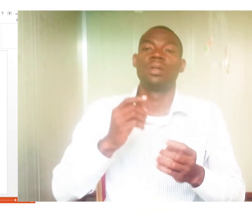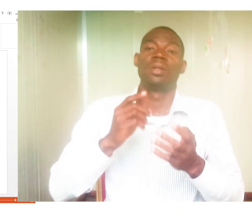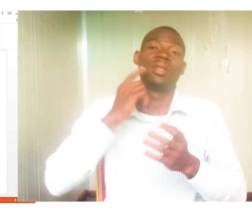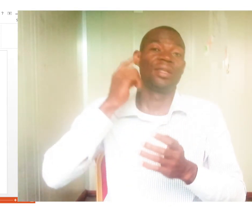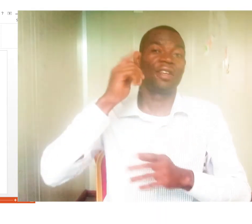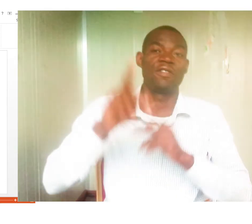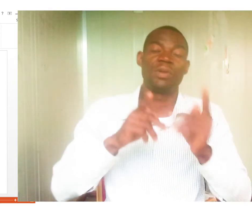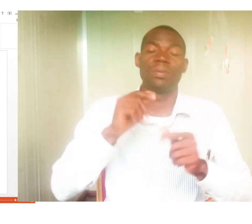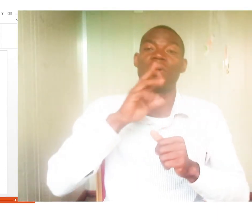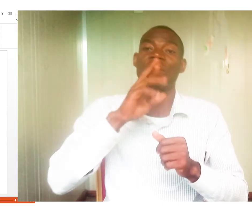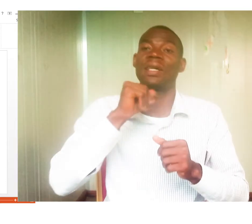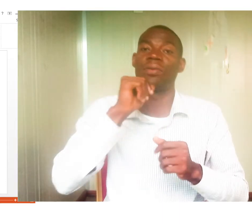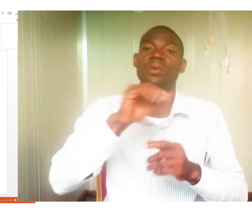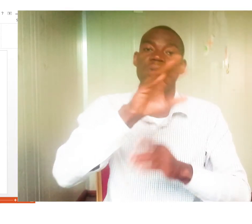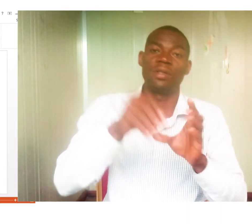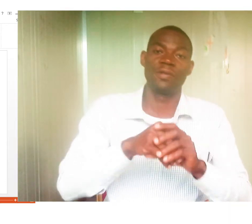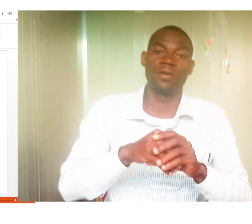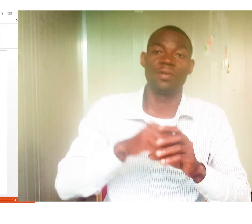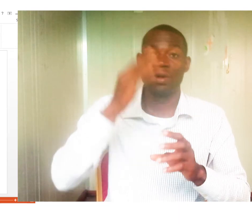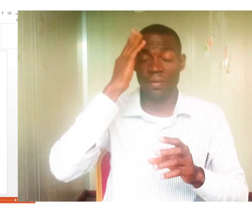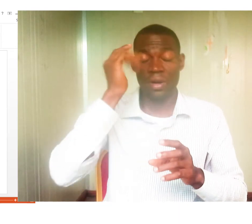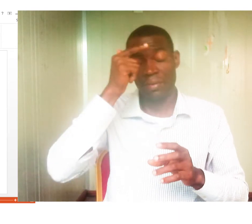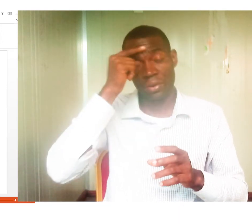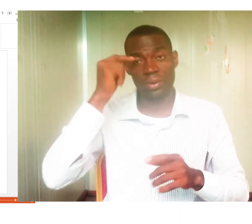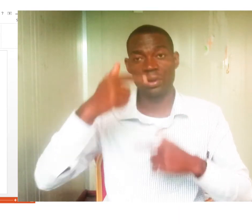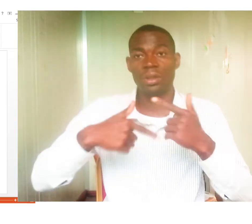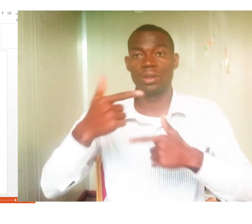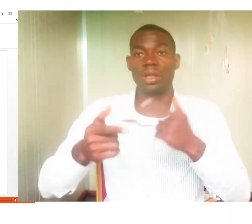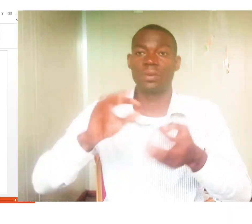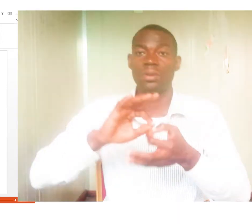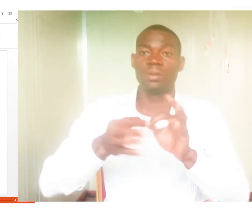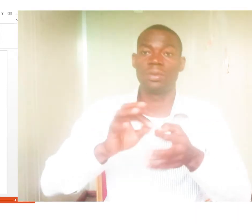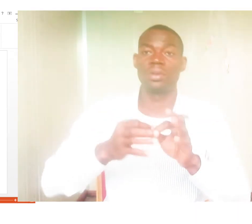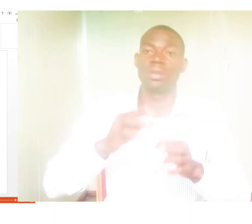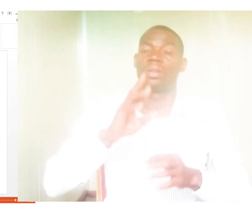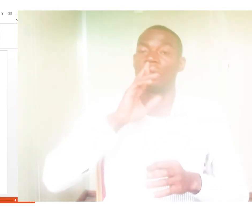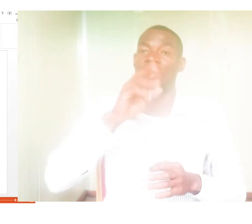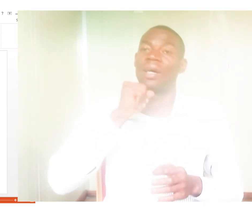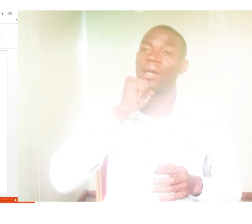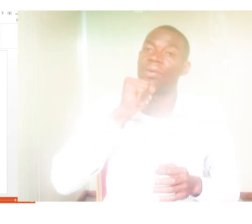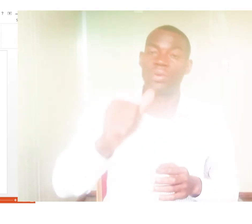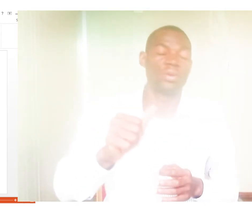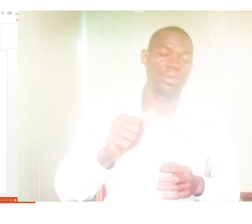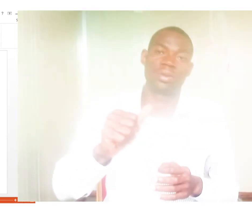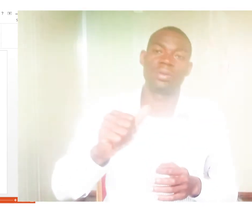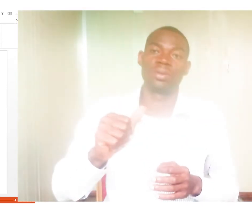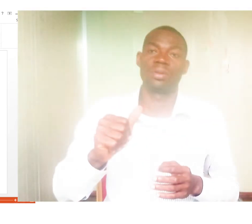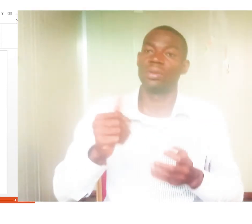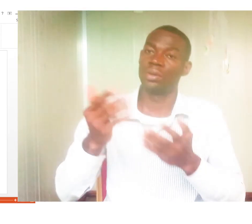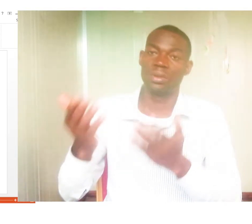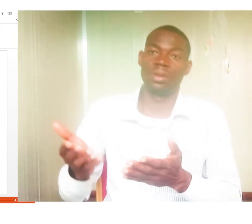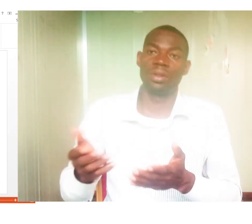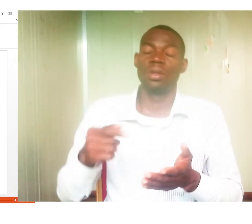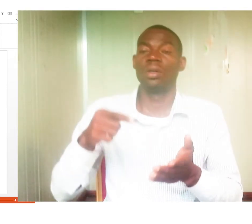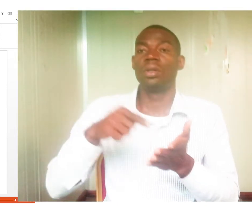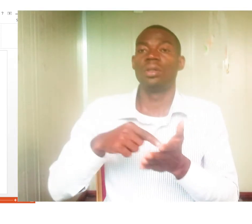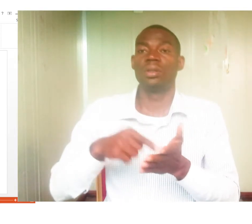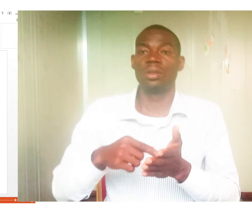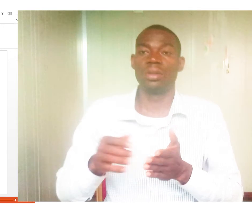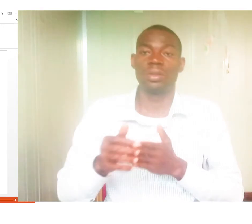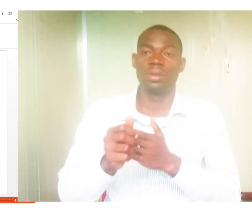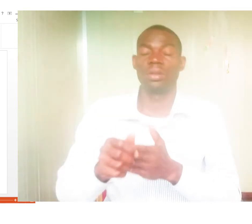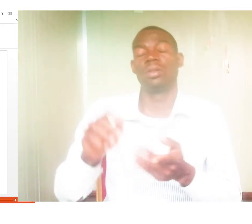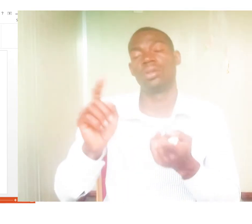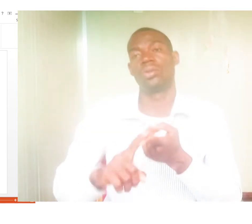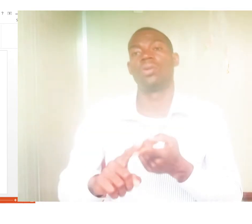not available at community level. This leads to discrimination of persons with hearing impairment when